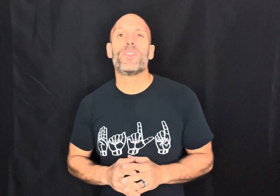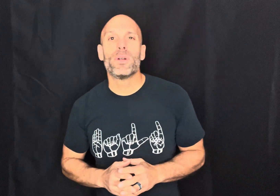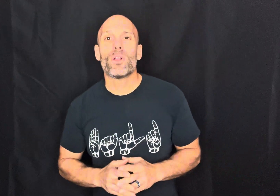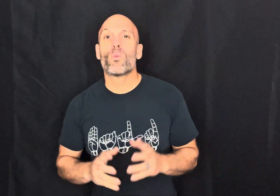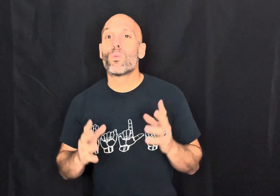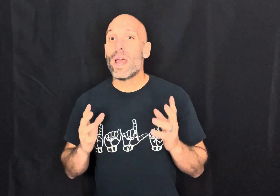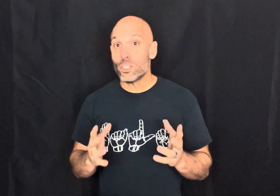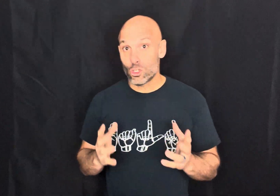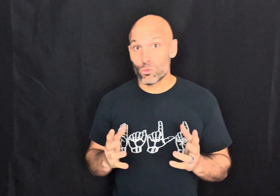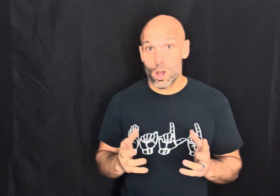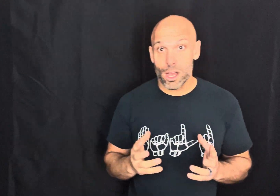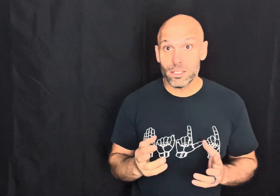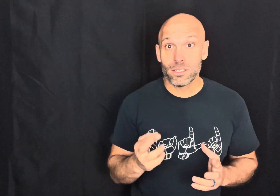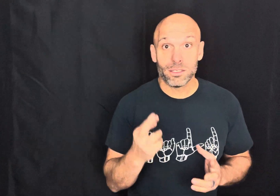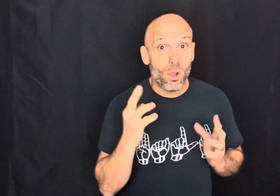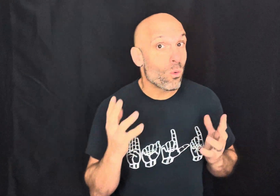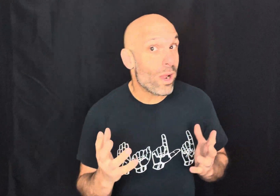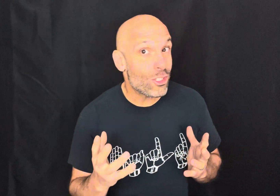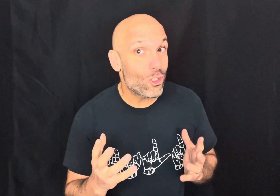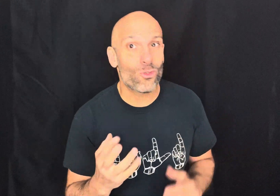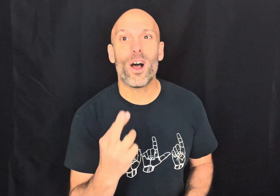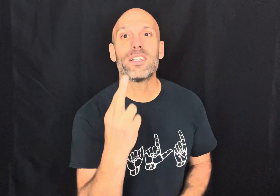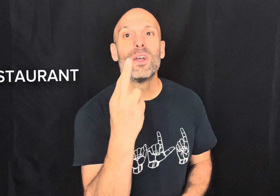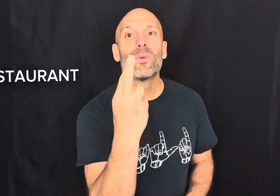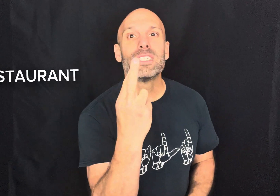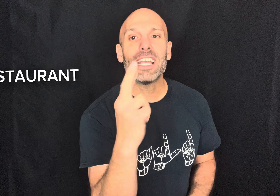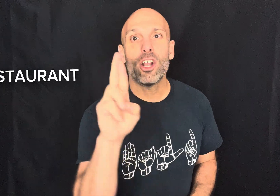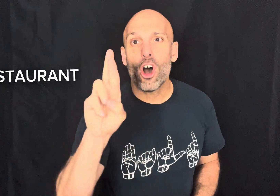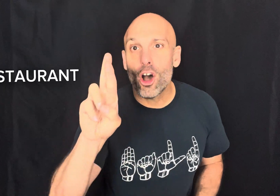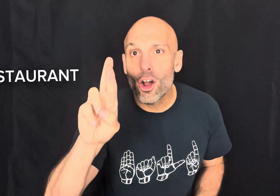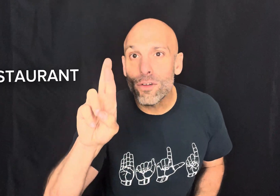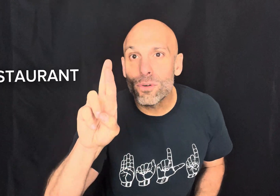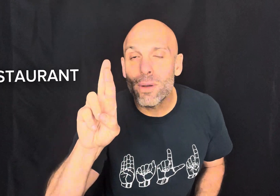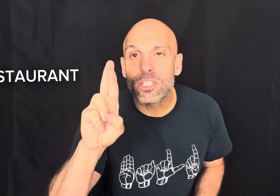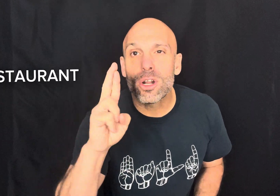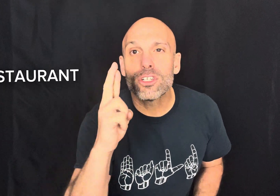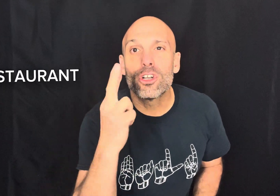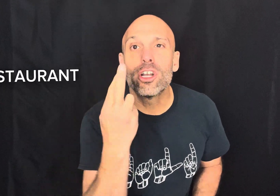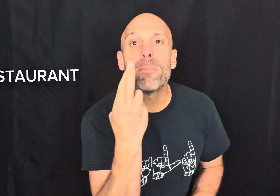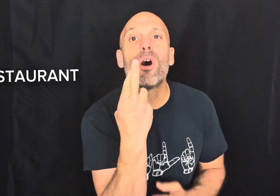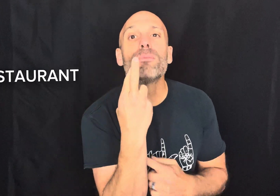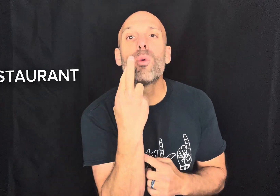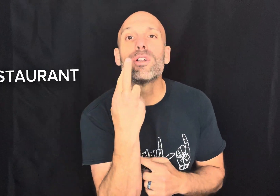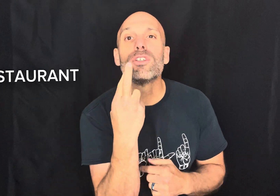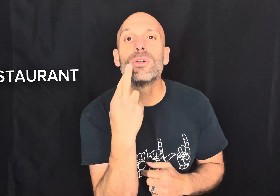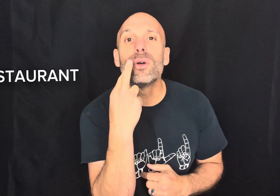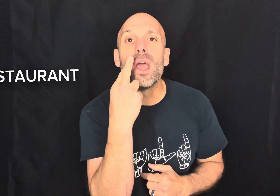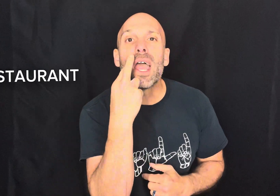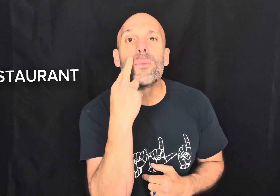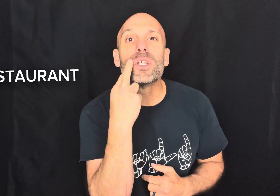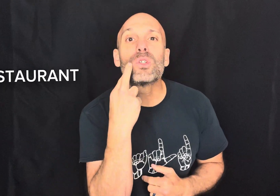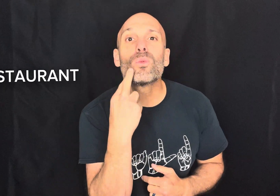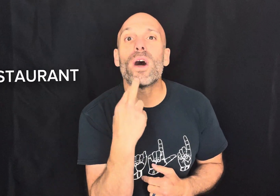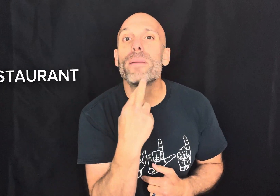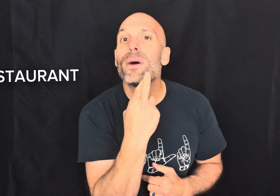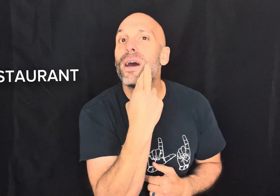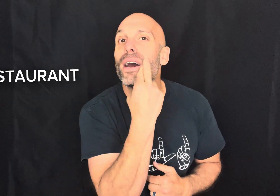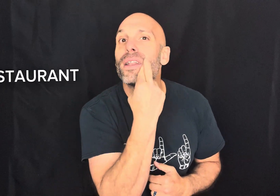at a restaurant, we're gonna take an R for restaurant, turn it palm towards you, and we swipe on